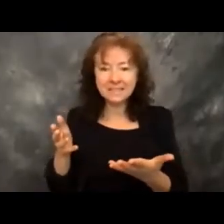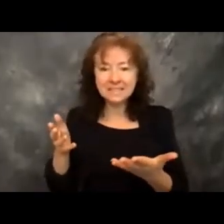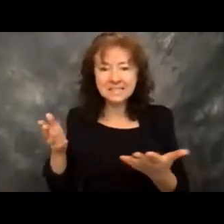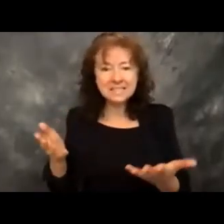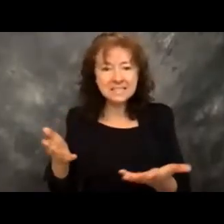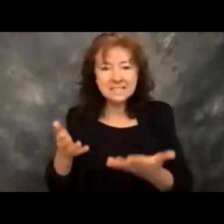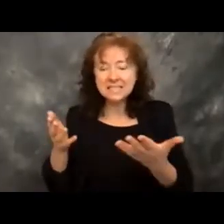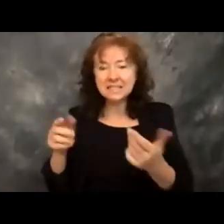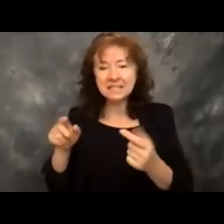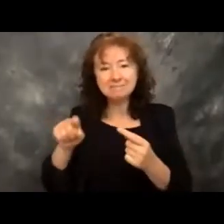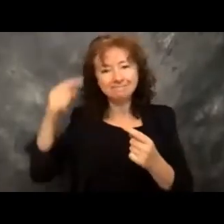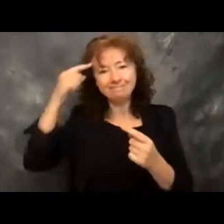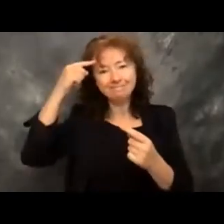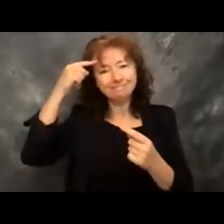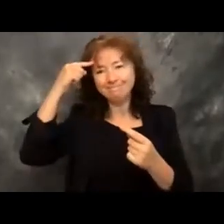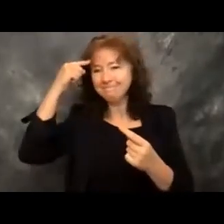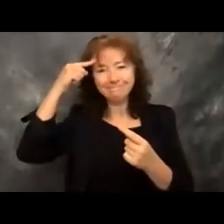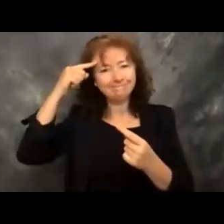not to have the right